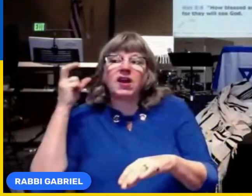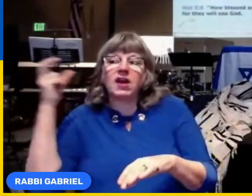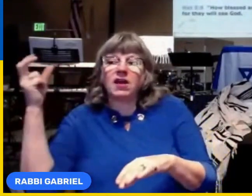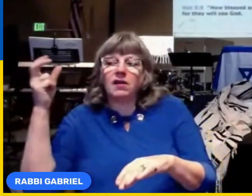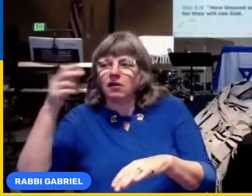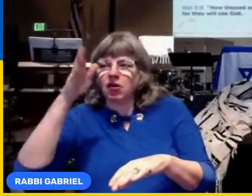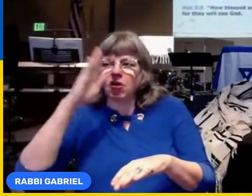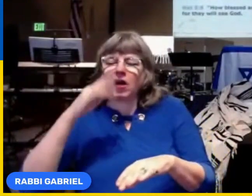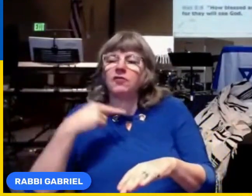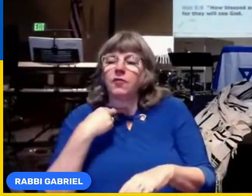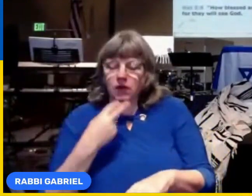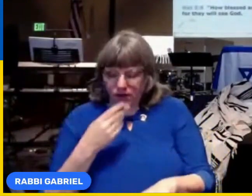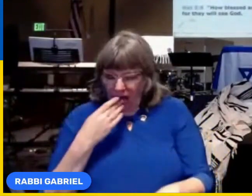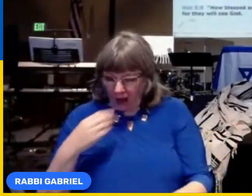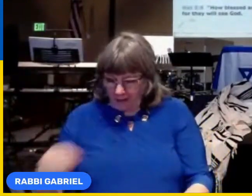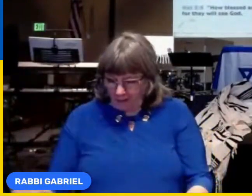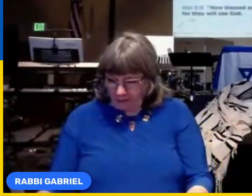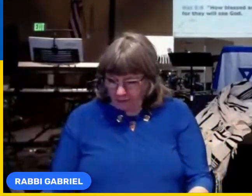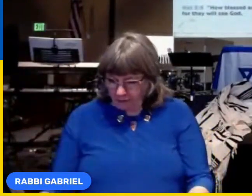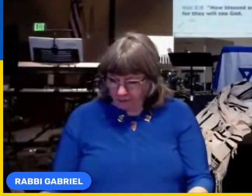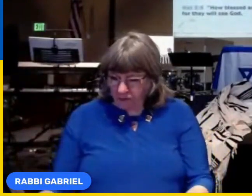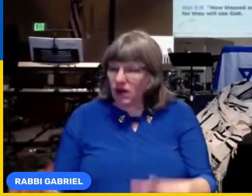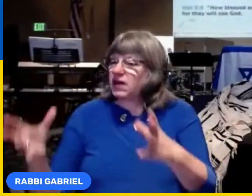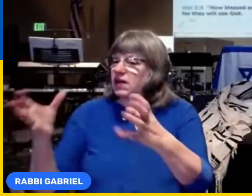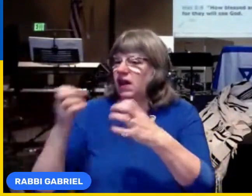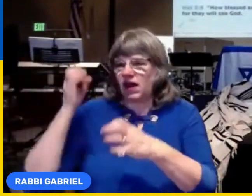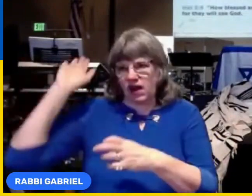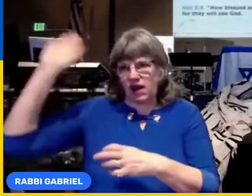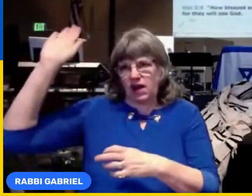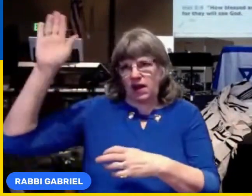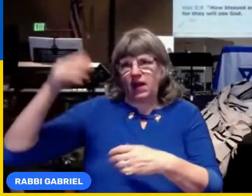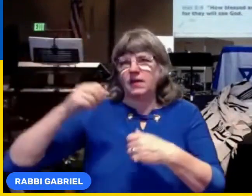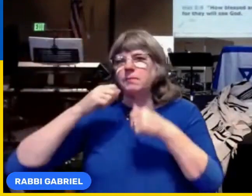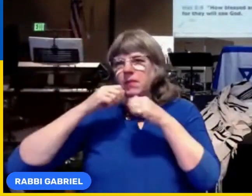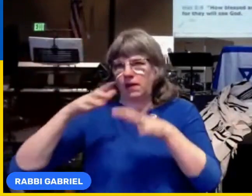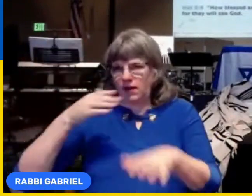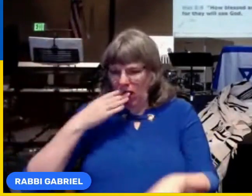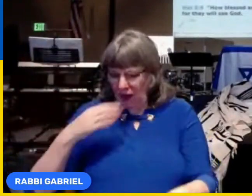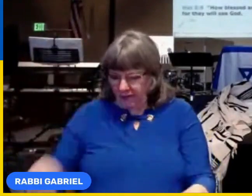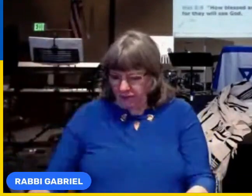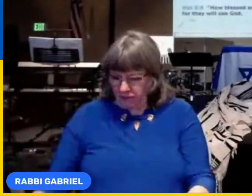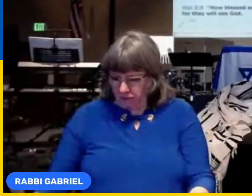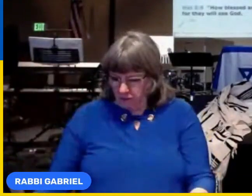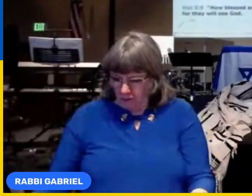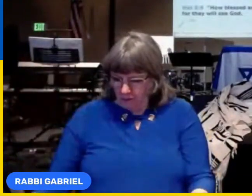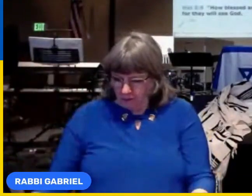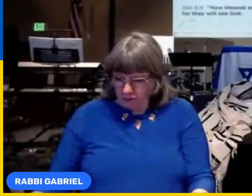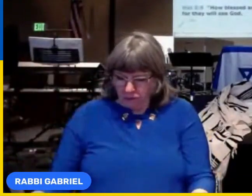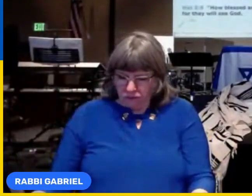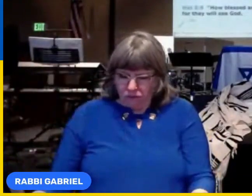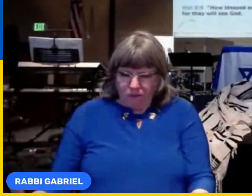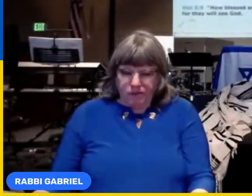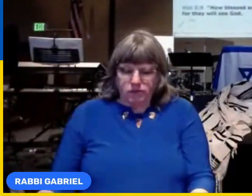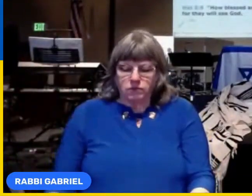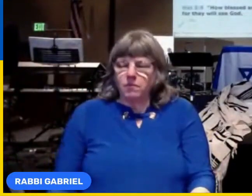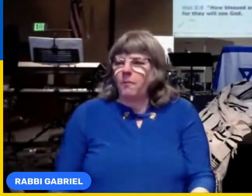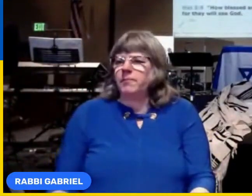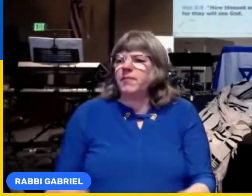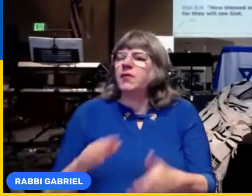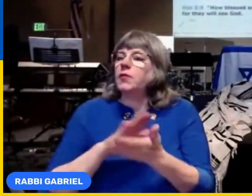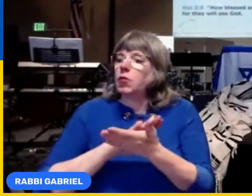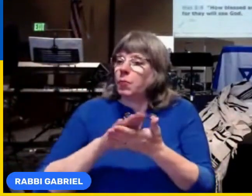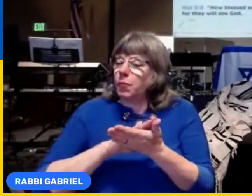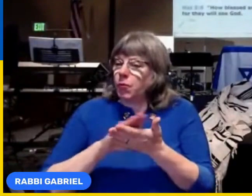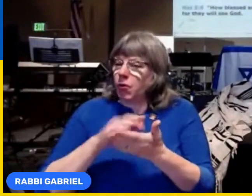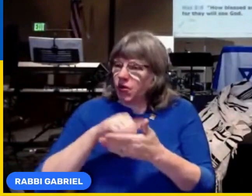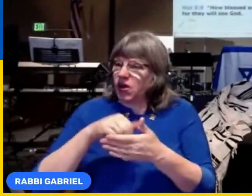voice and receive His blessing. It is the pure in heart who see Hashem. It